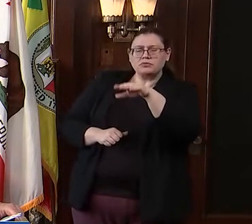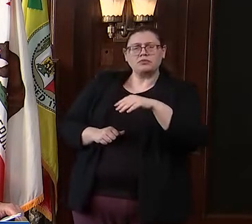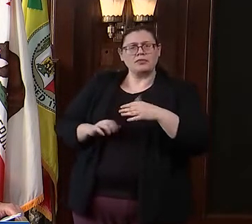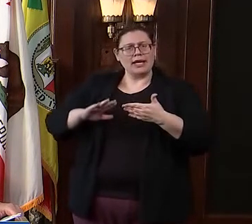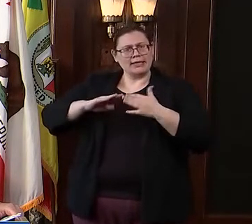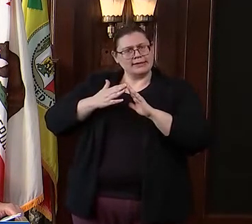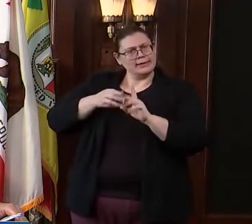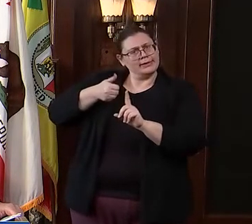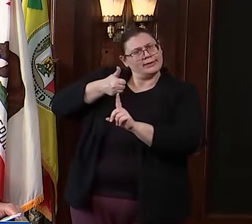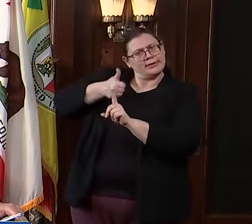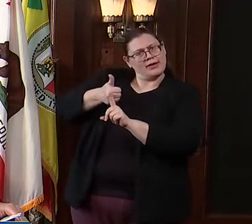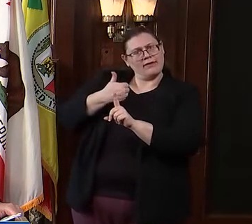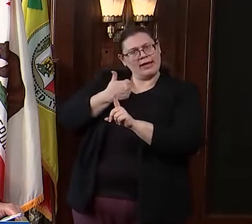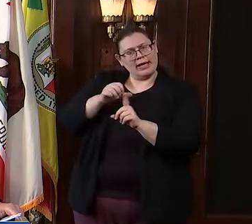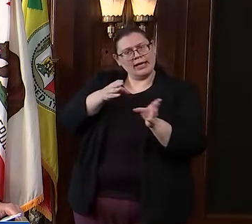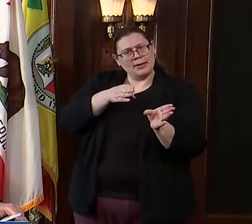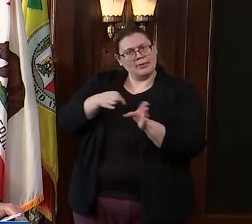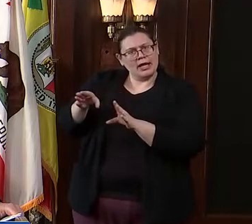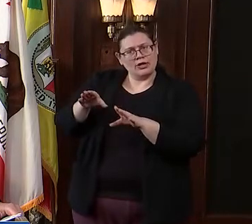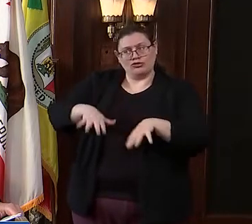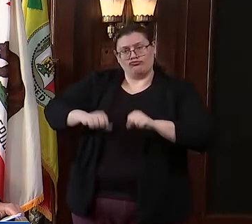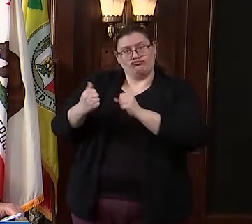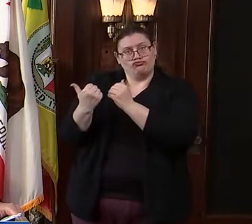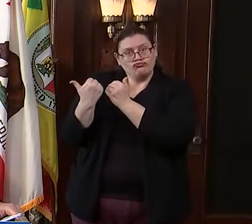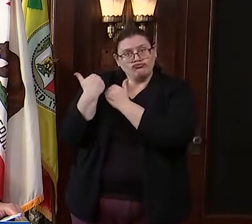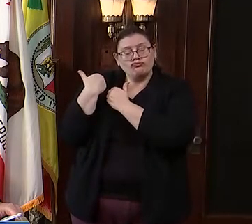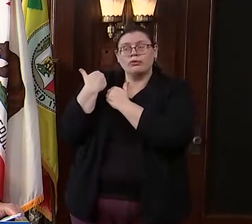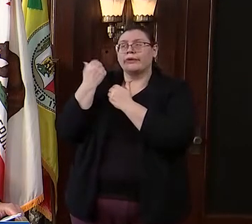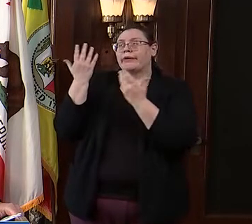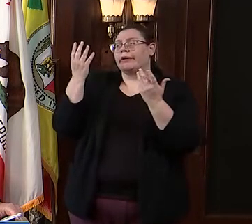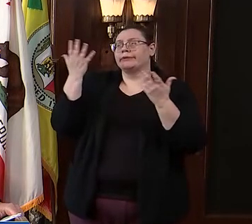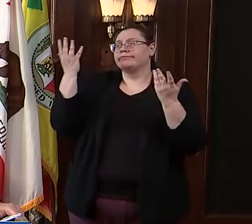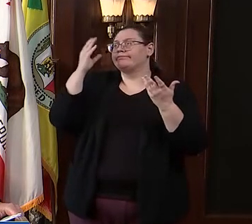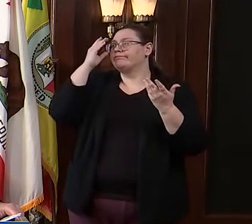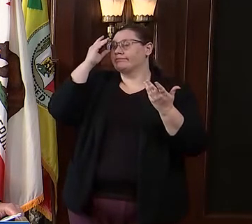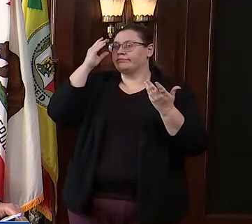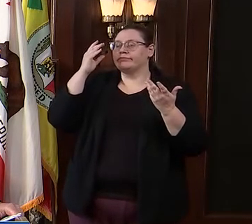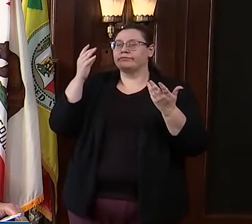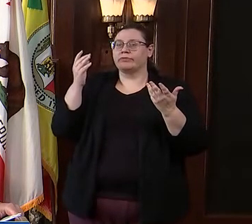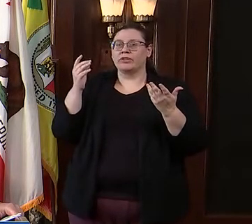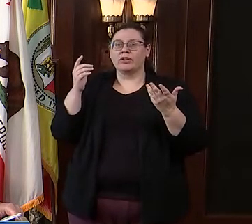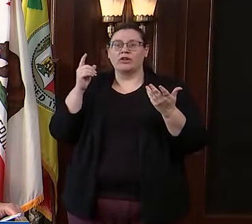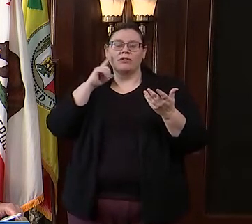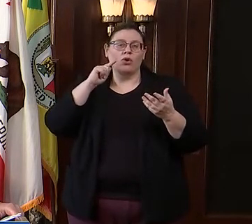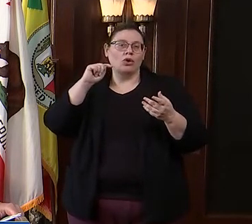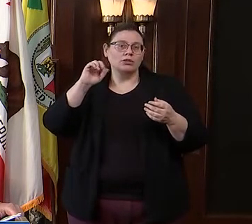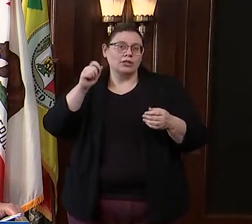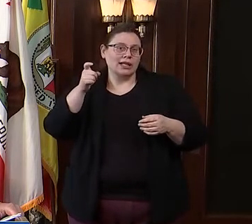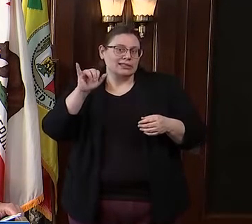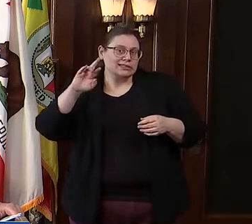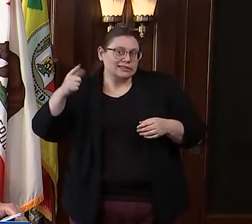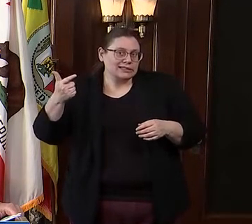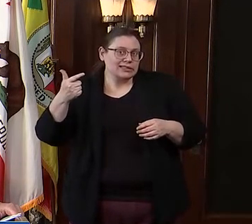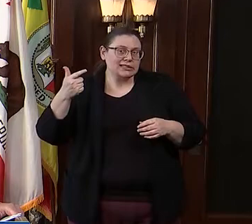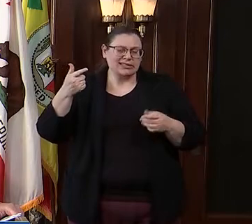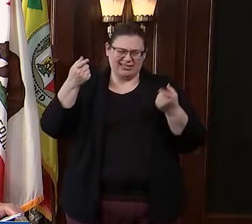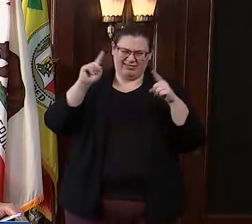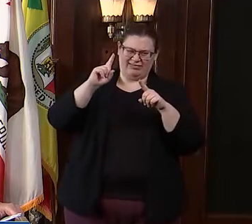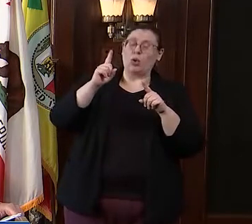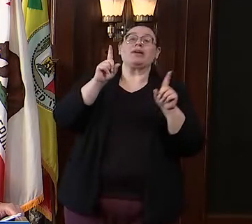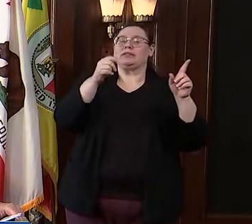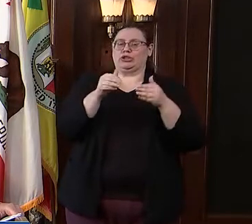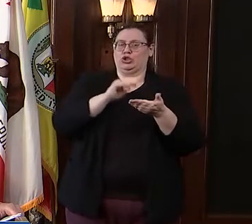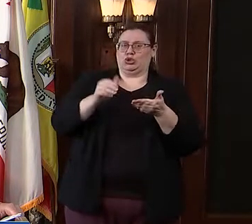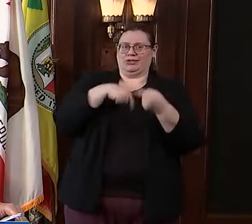plans to take responsibility for any testing that will happen specifically on campuses or